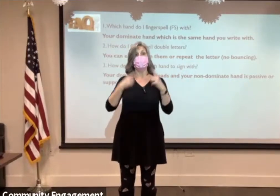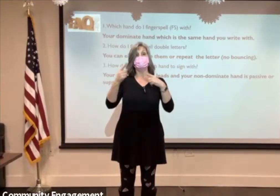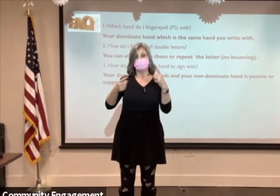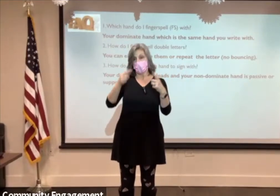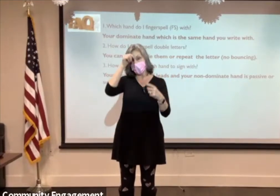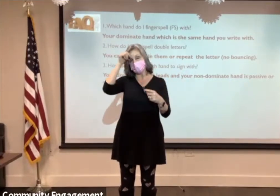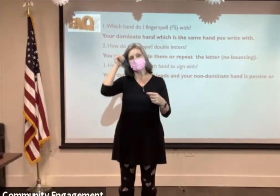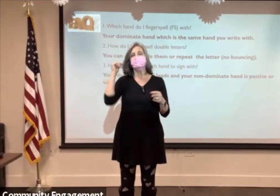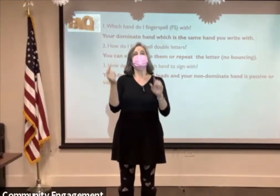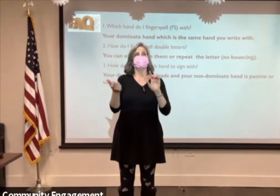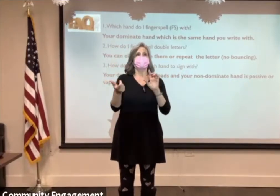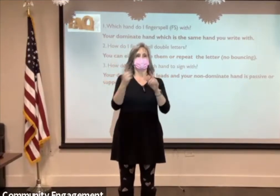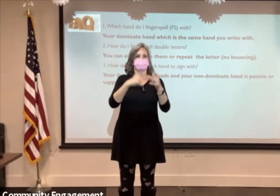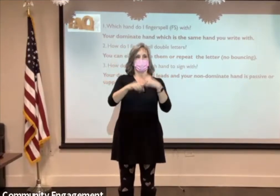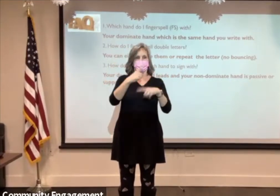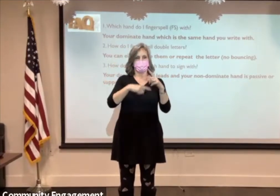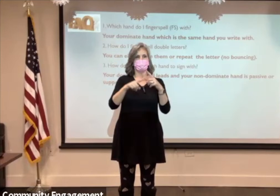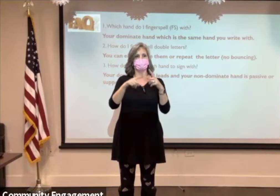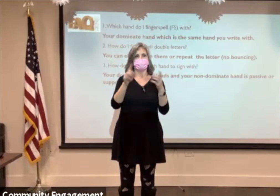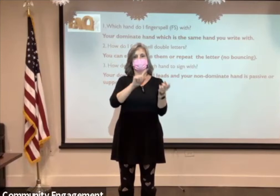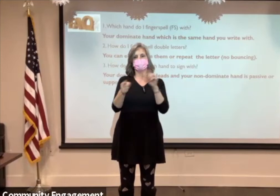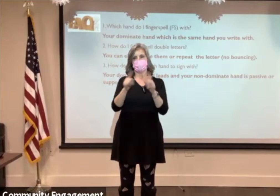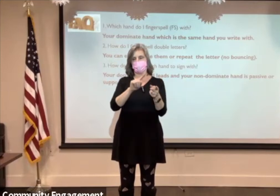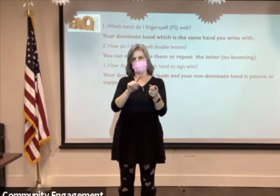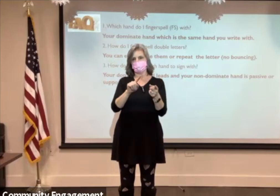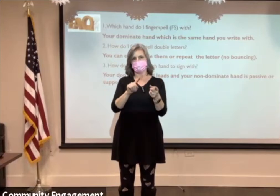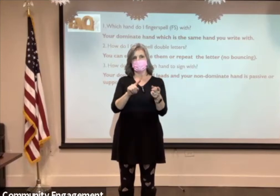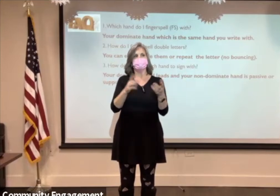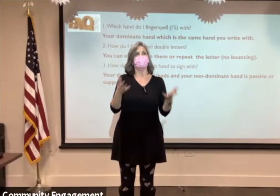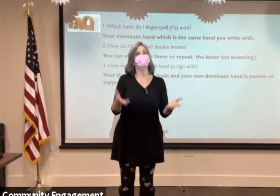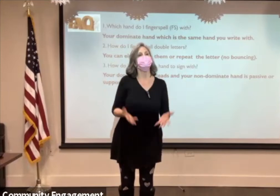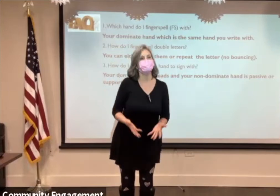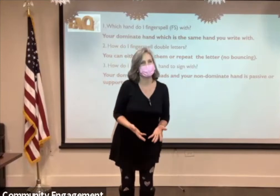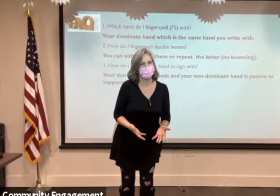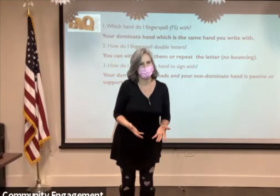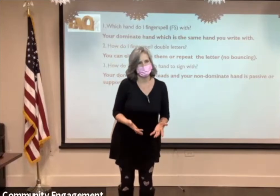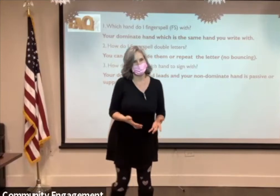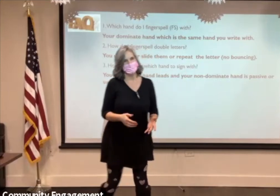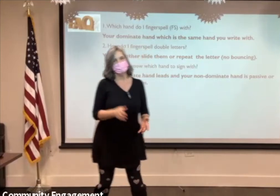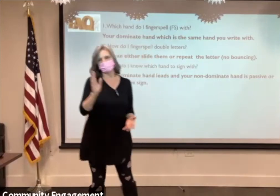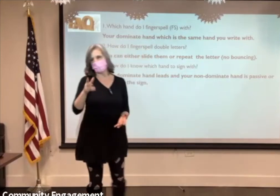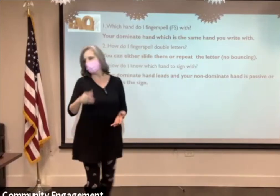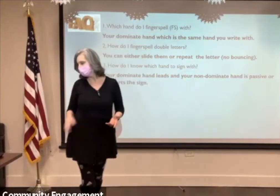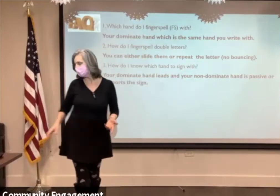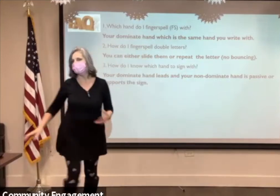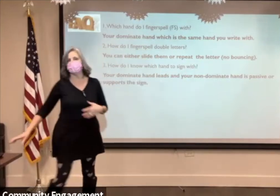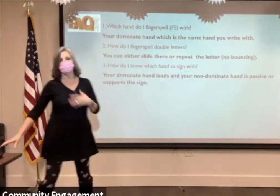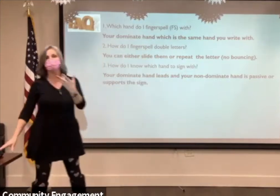over time, when you're signing, if you confuse the hands, it's harder to read the signs. So it's a bad habit that I want you to